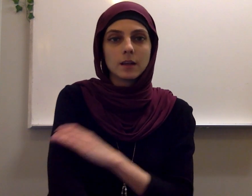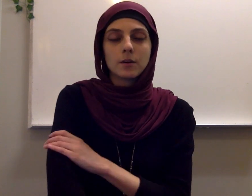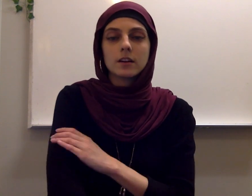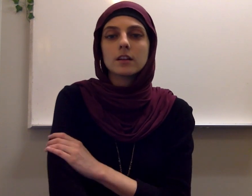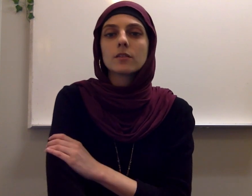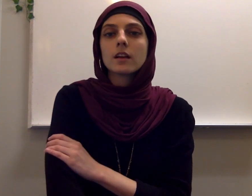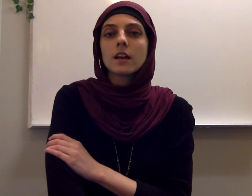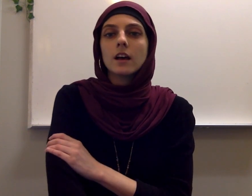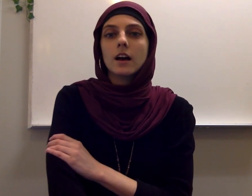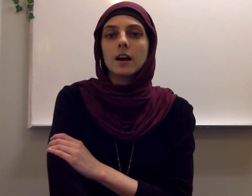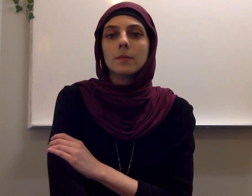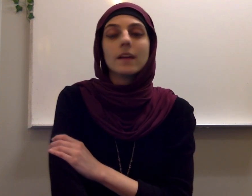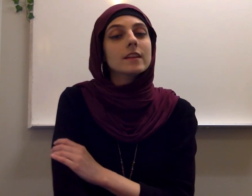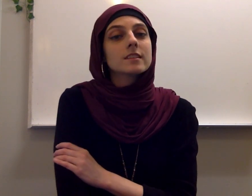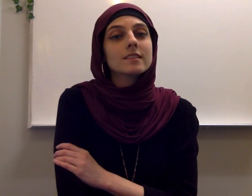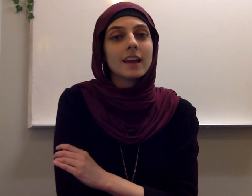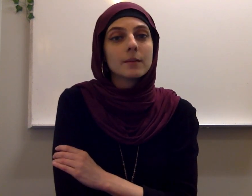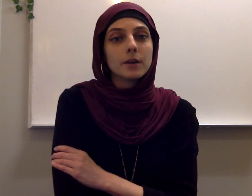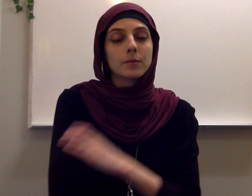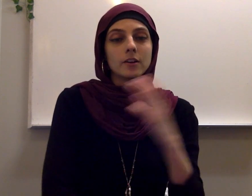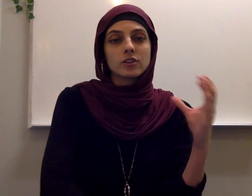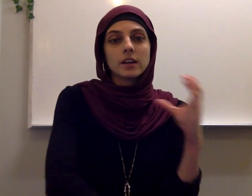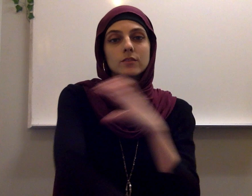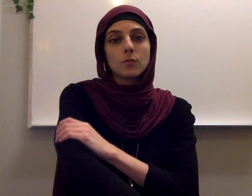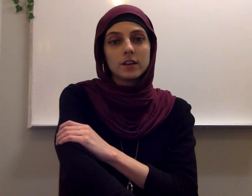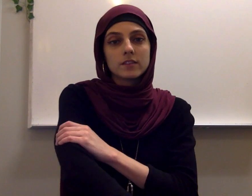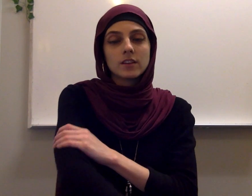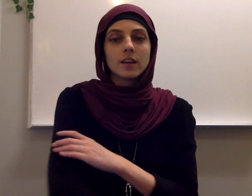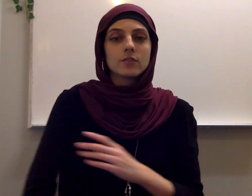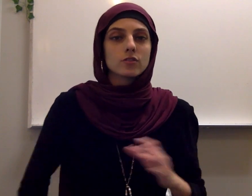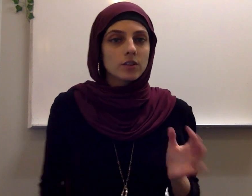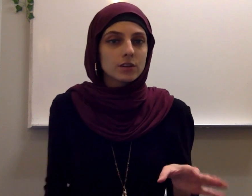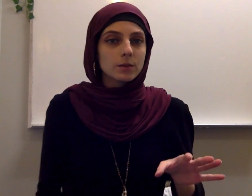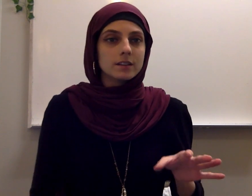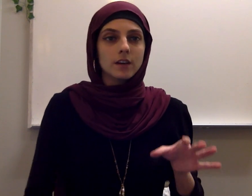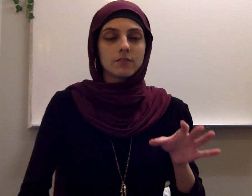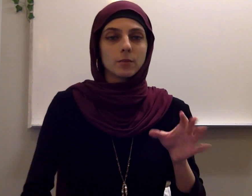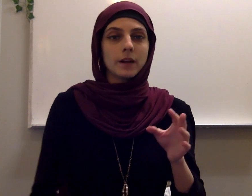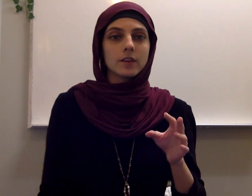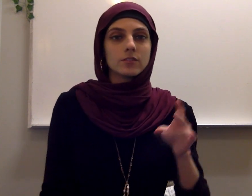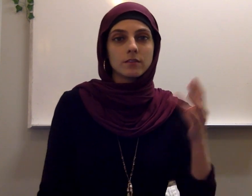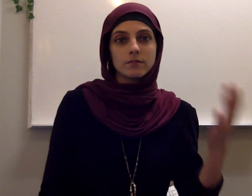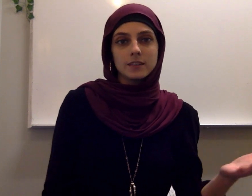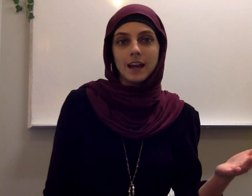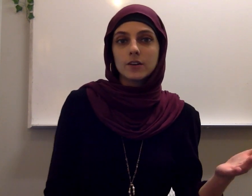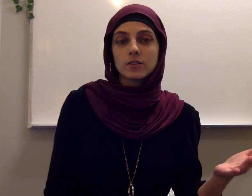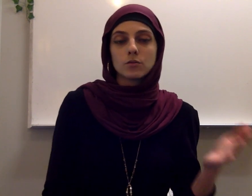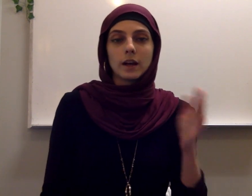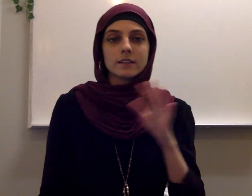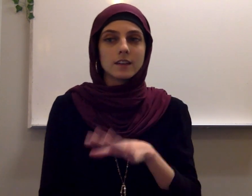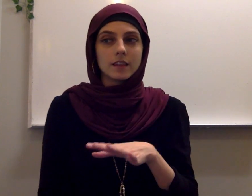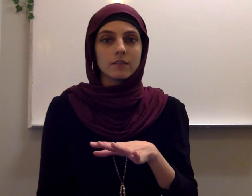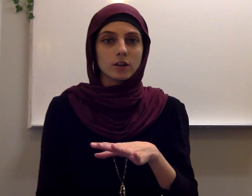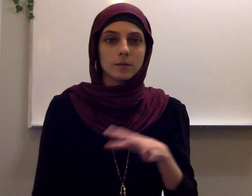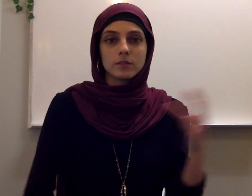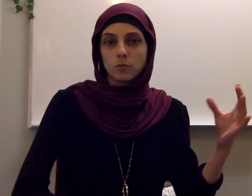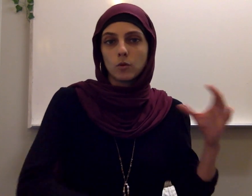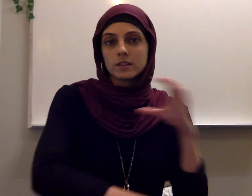put on you. And then to take blood pressure, it's once. So generally with noun-verb pairs, the noun is twice and the verb is once.